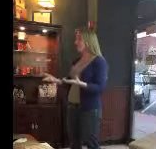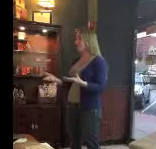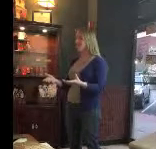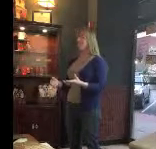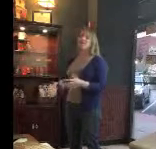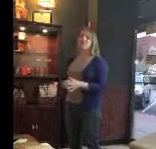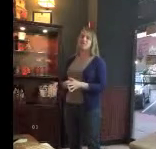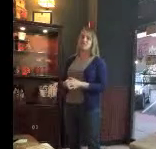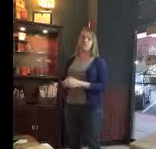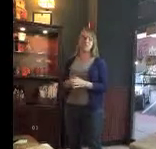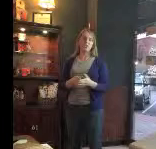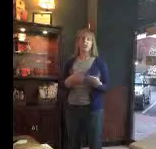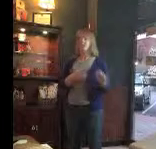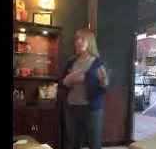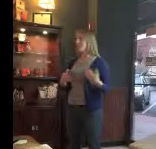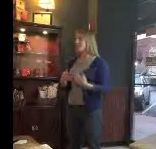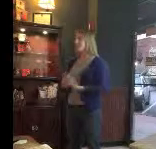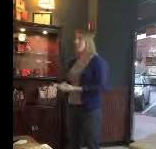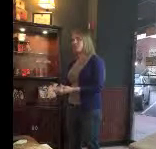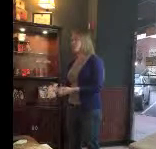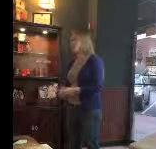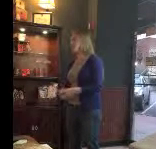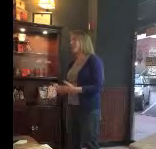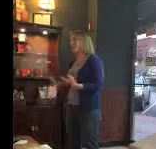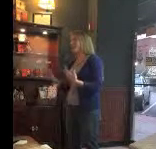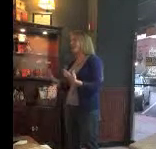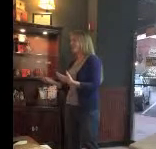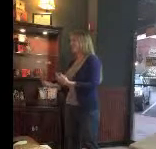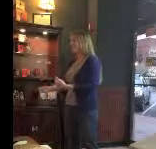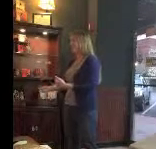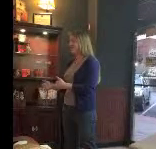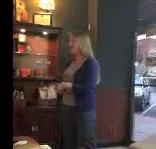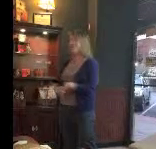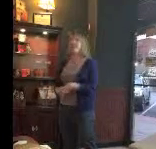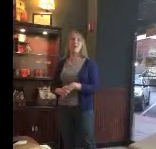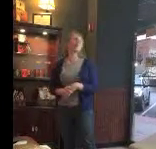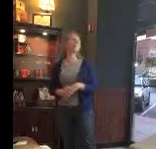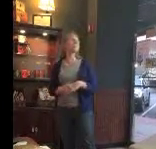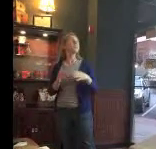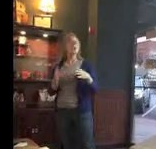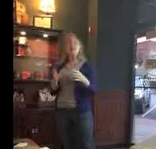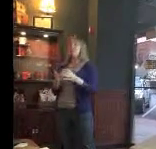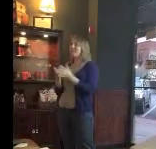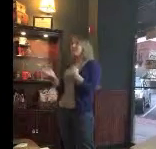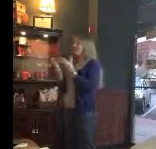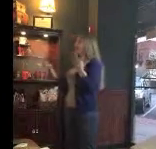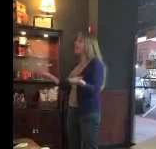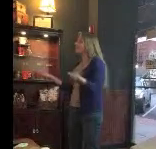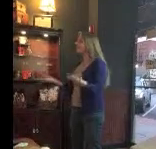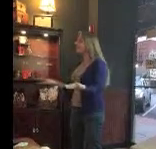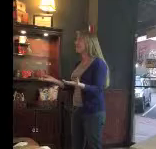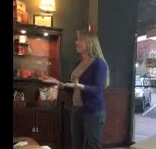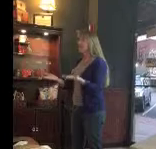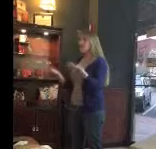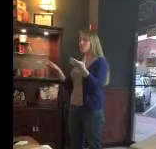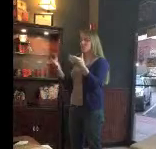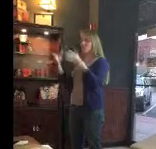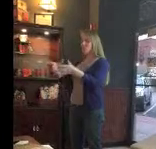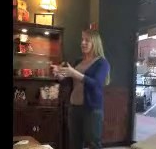see. And so I'm sure there's some kind of solution that puts on there, and again, I don't know the details on that part. But they physically count the bacteria. And so if they're looking